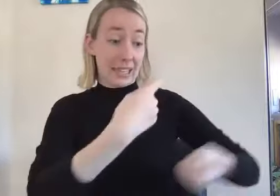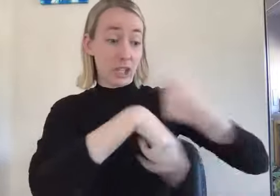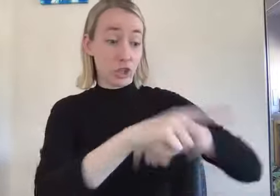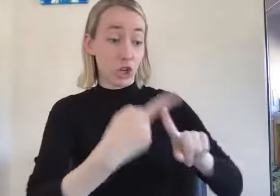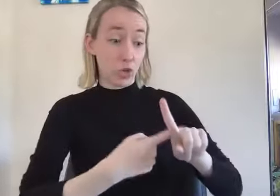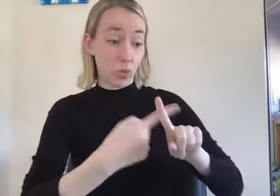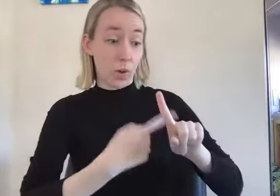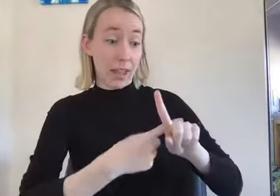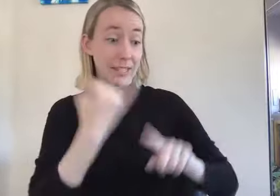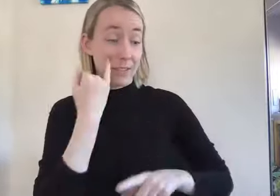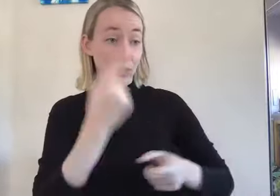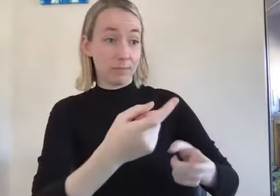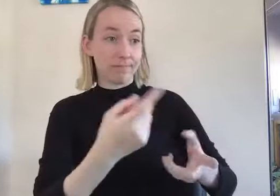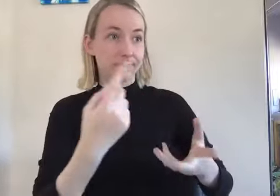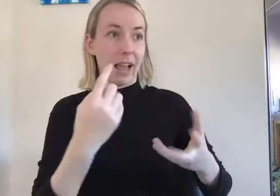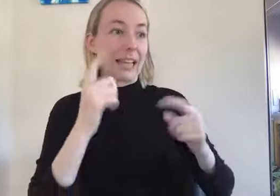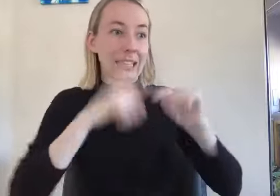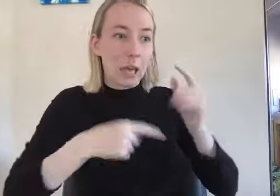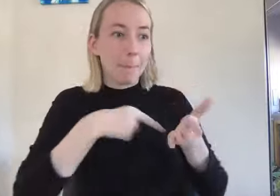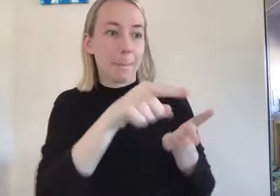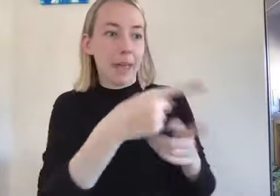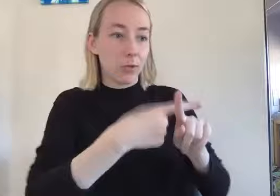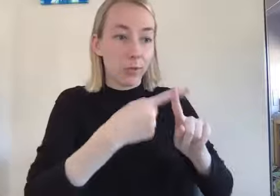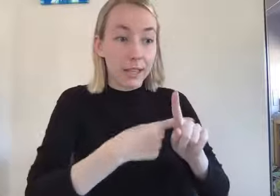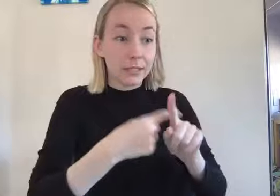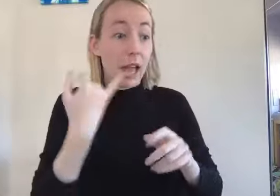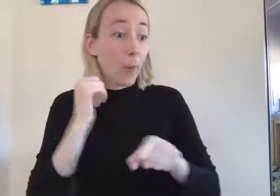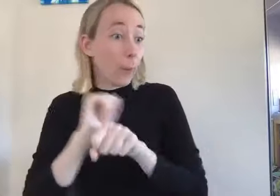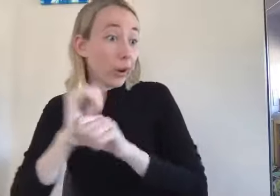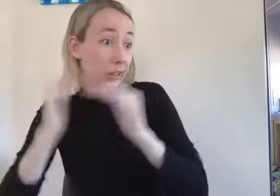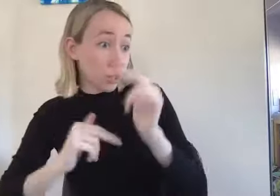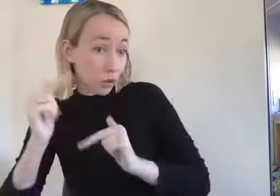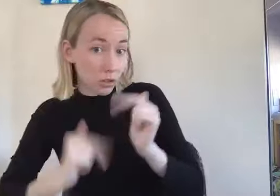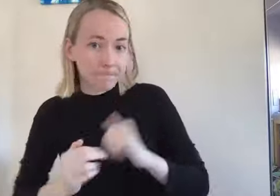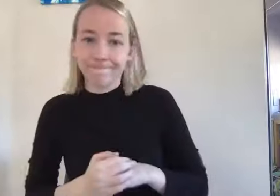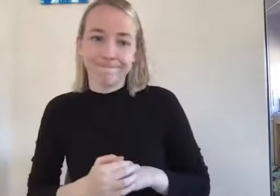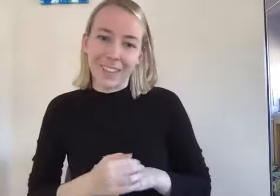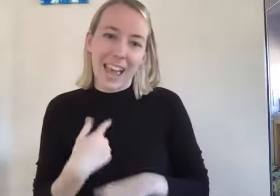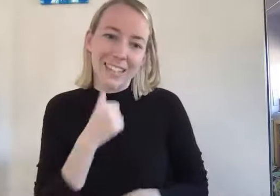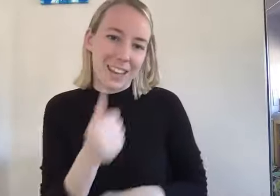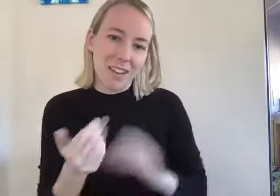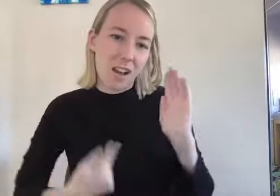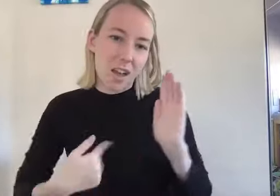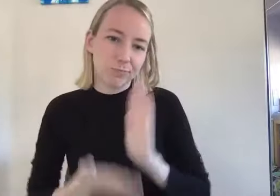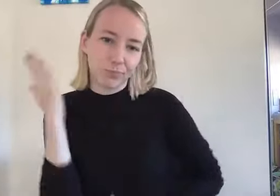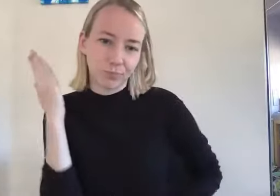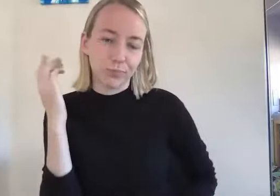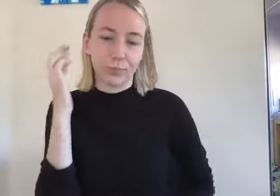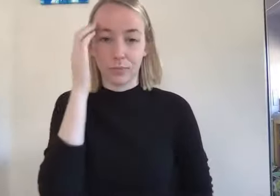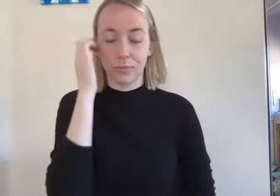exchange some rent for a job of construction work. And of course, I didn't do it. I took off. But the